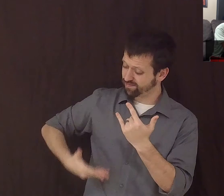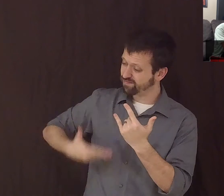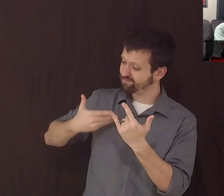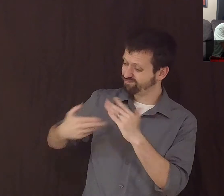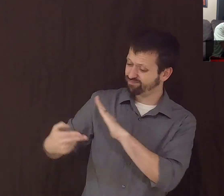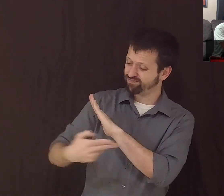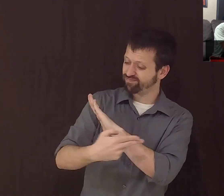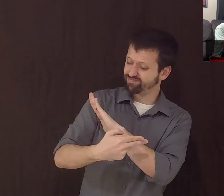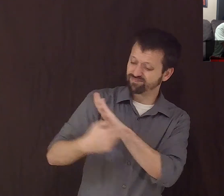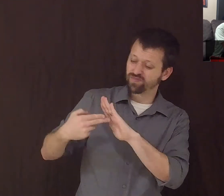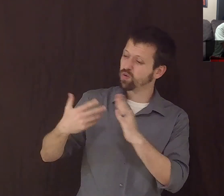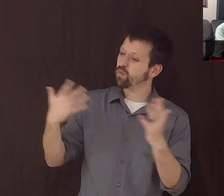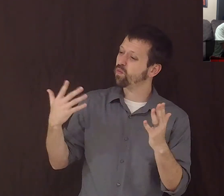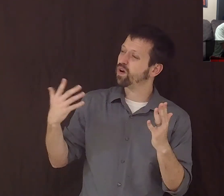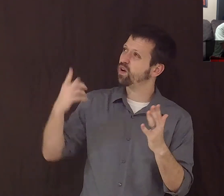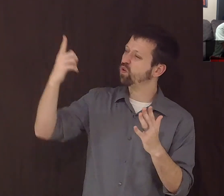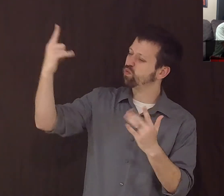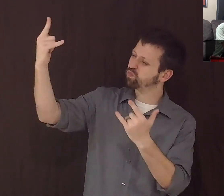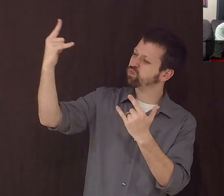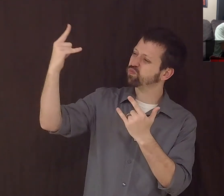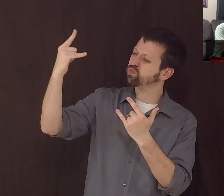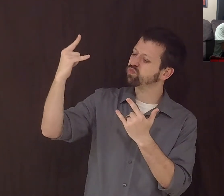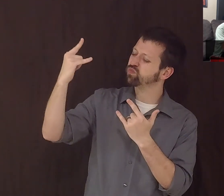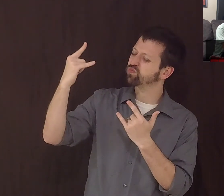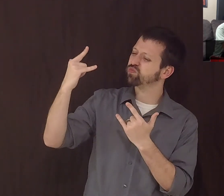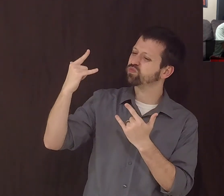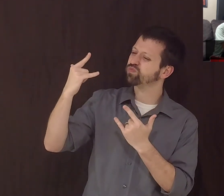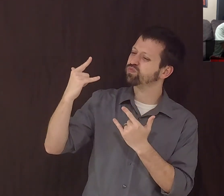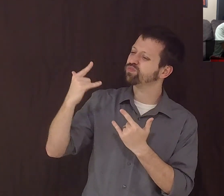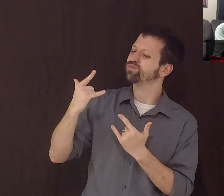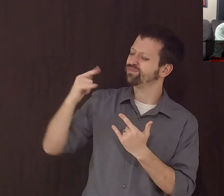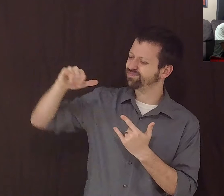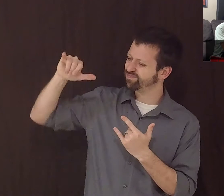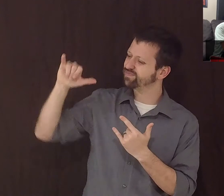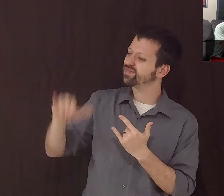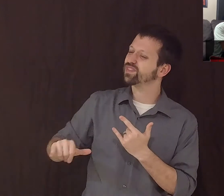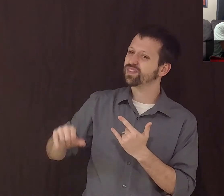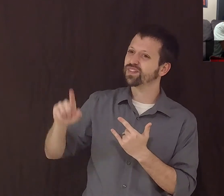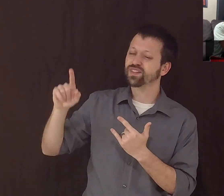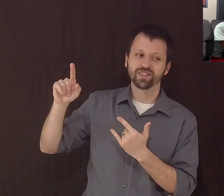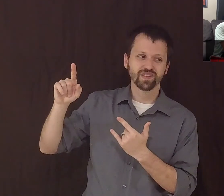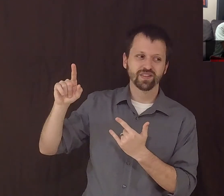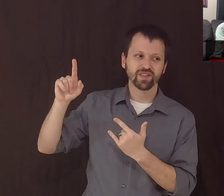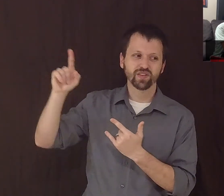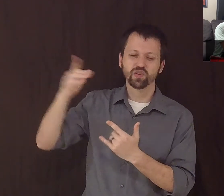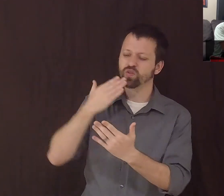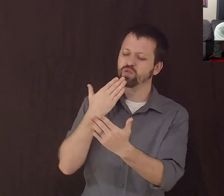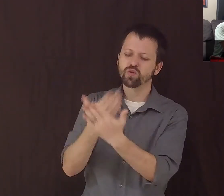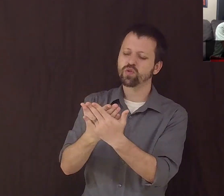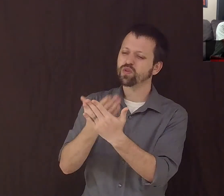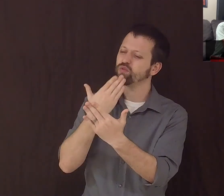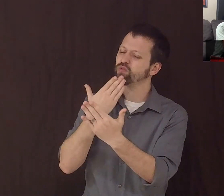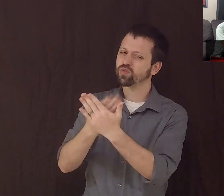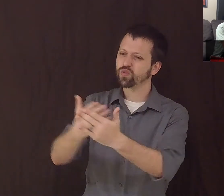am. It's who I am. It's who I am. You're a good,